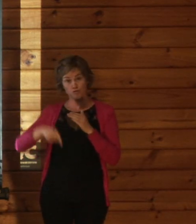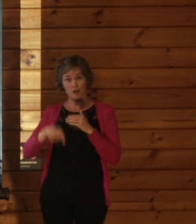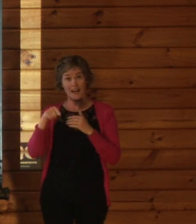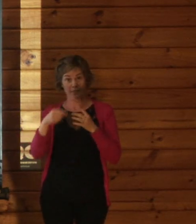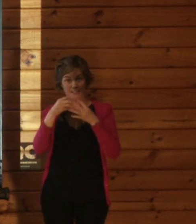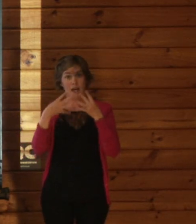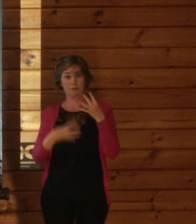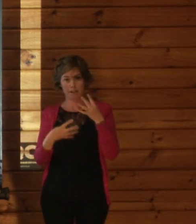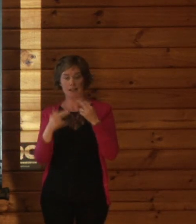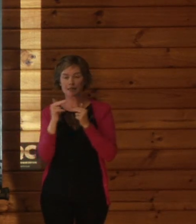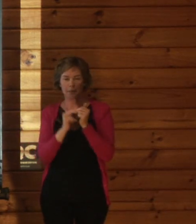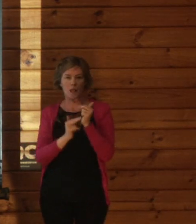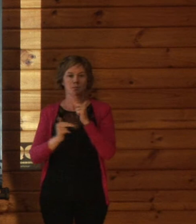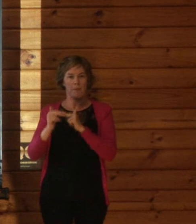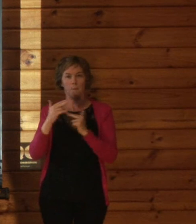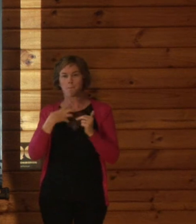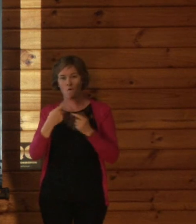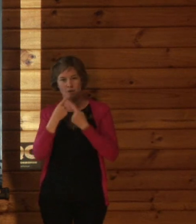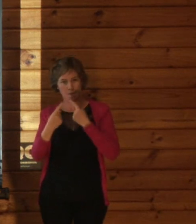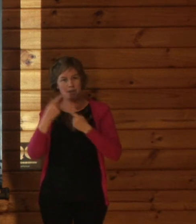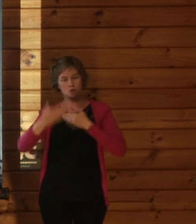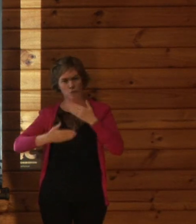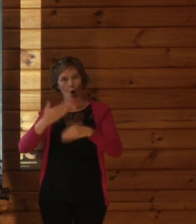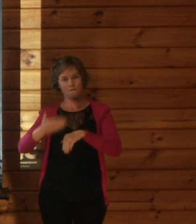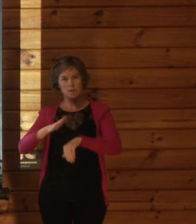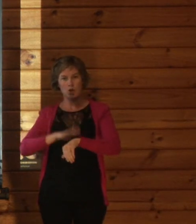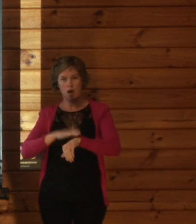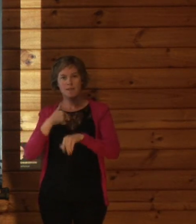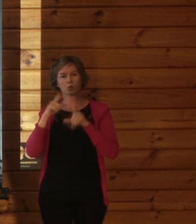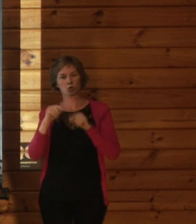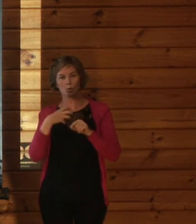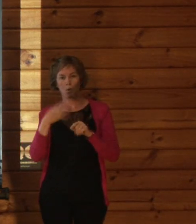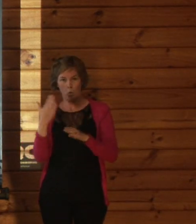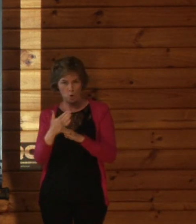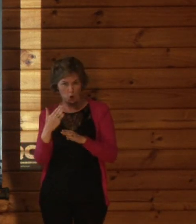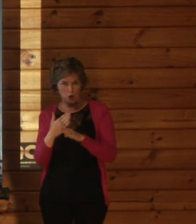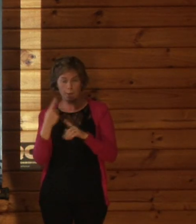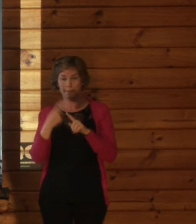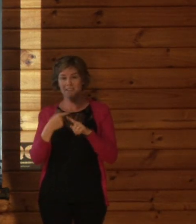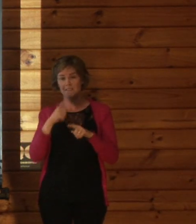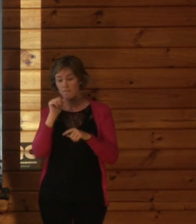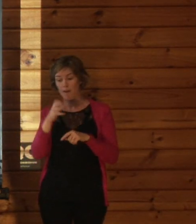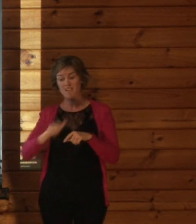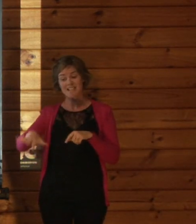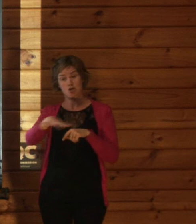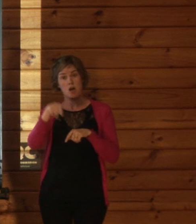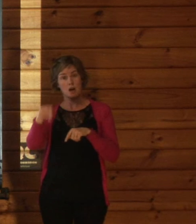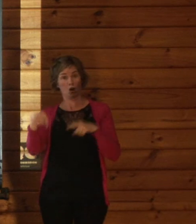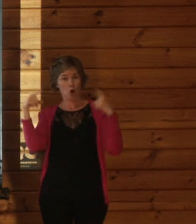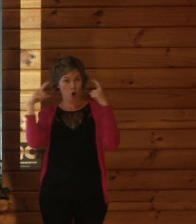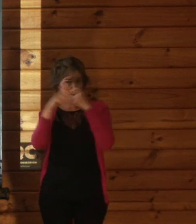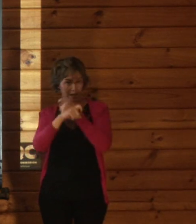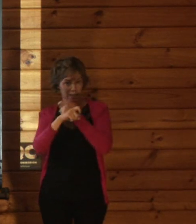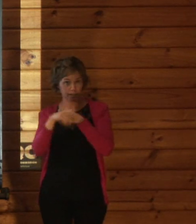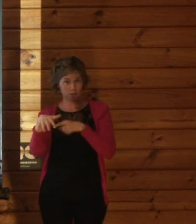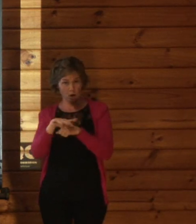work. Also, there'll be areas where we've got complex cases where EQC is going and do specific extra drilling targeted at